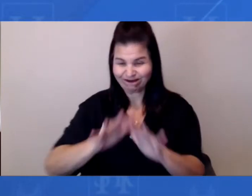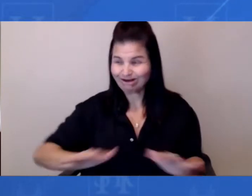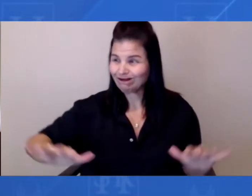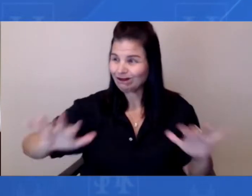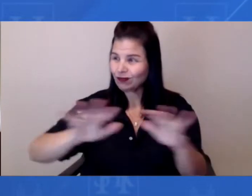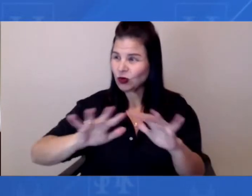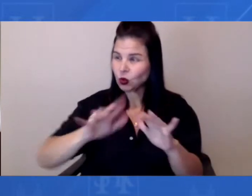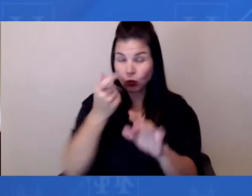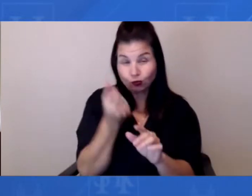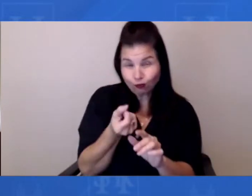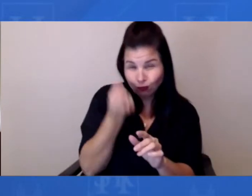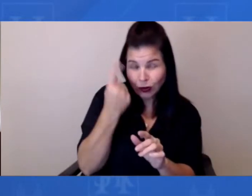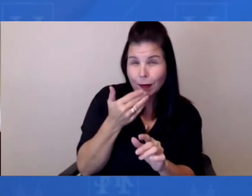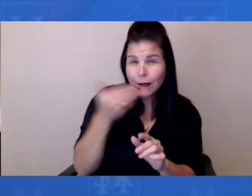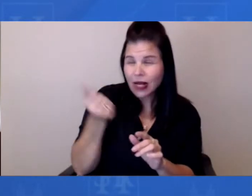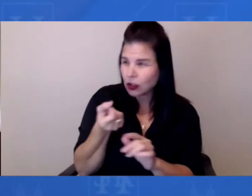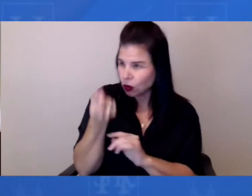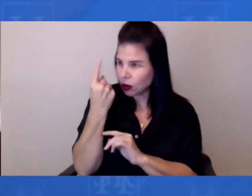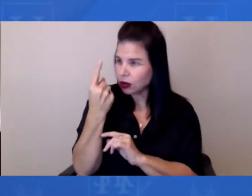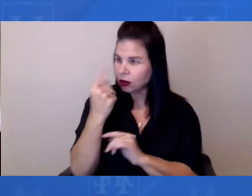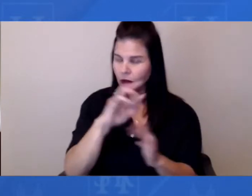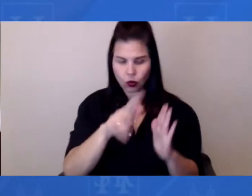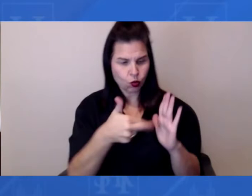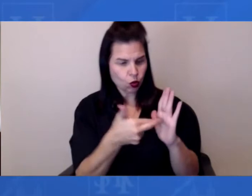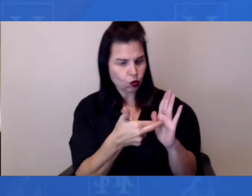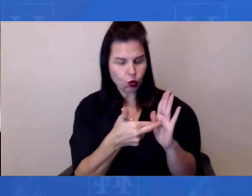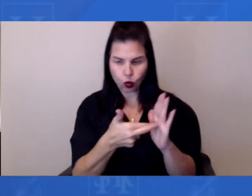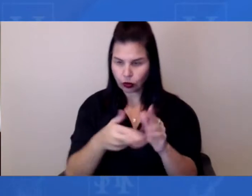as residents, neighbors,